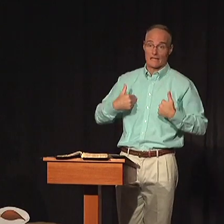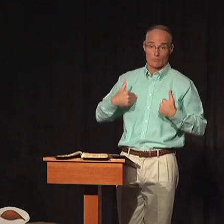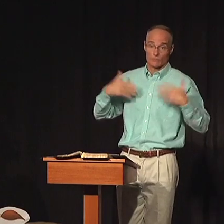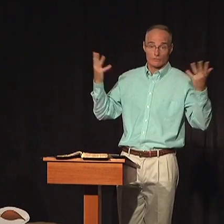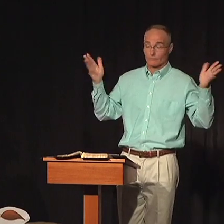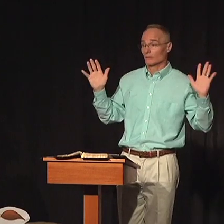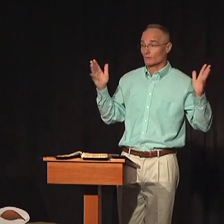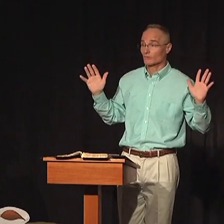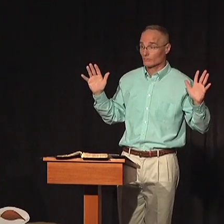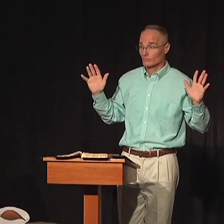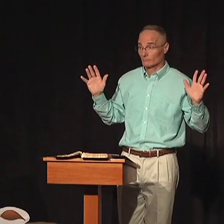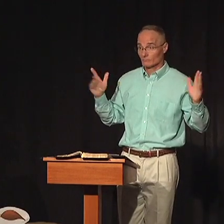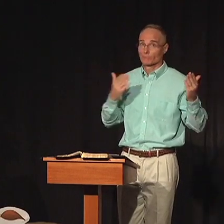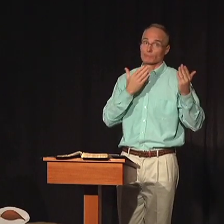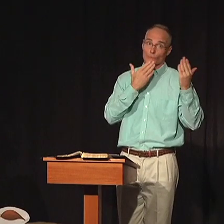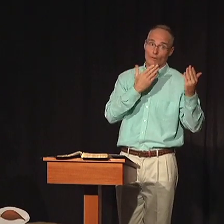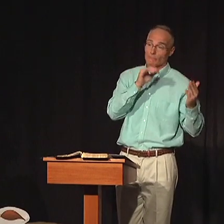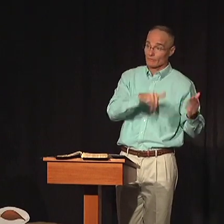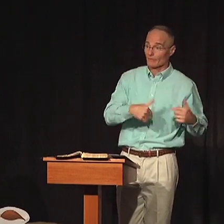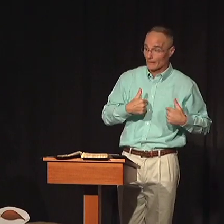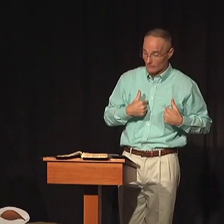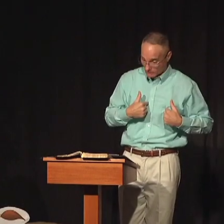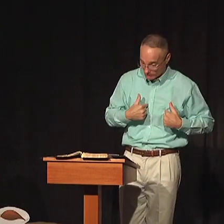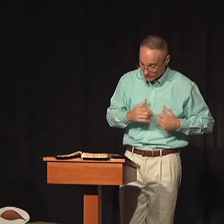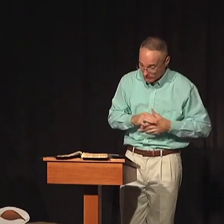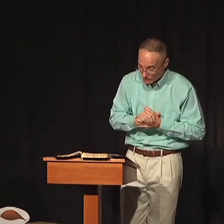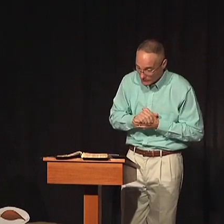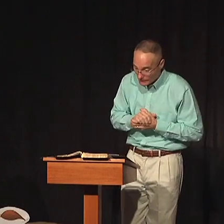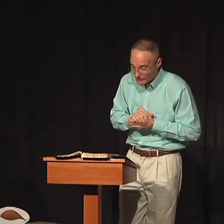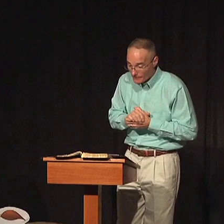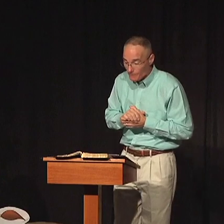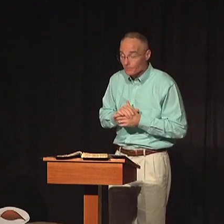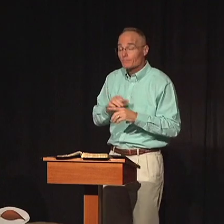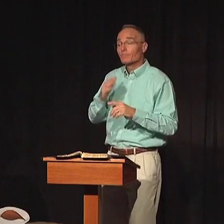sacrifice animals anymore. We don't do that anymore. And I'm thankful for that.